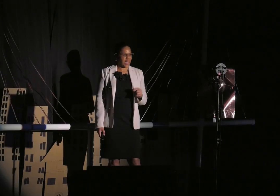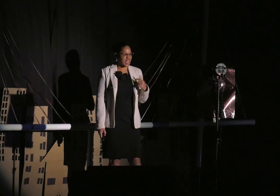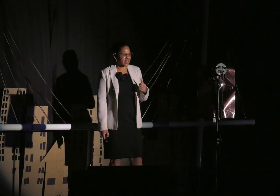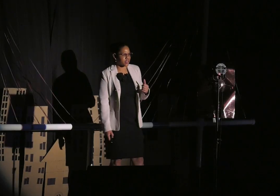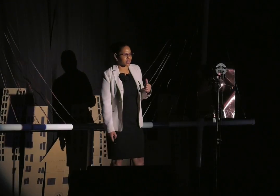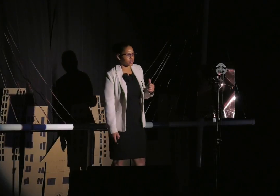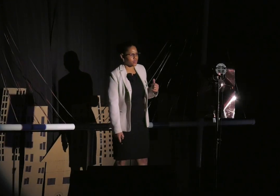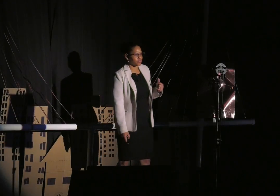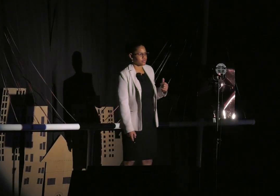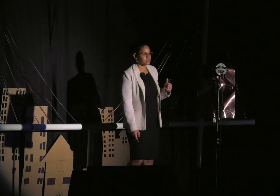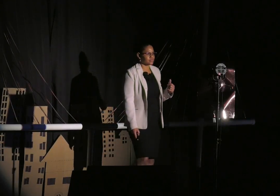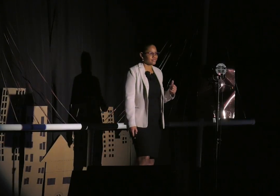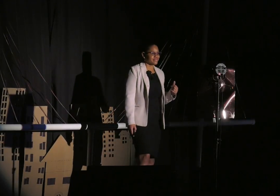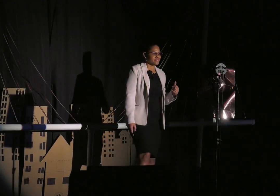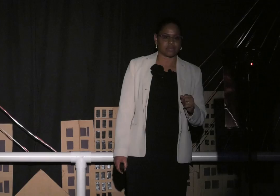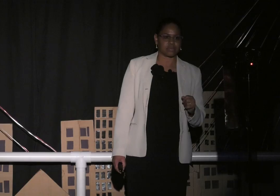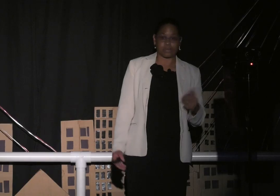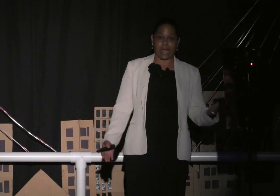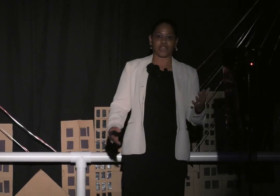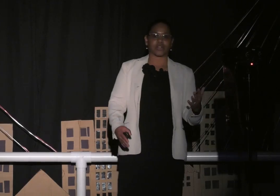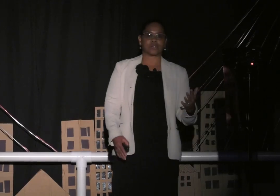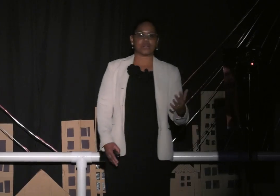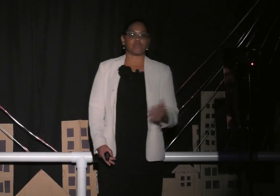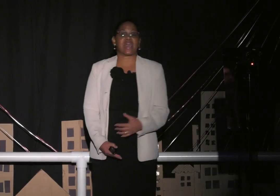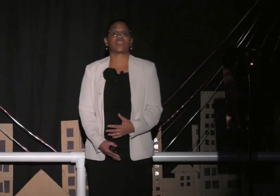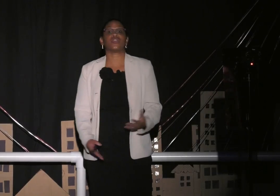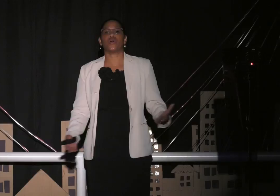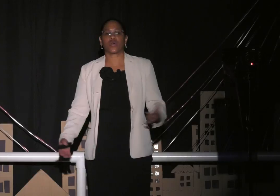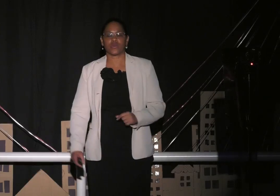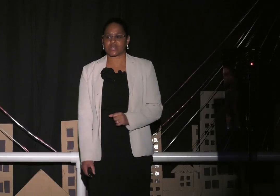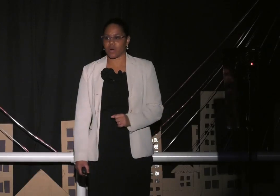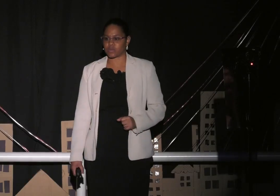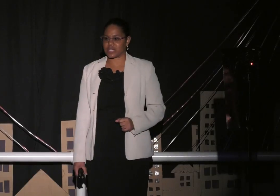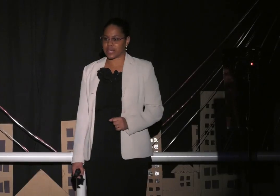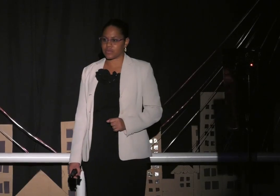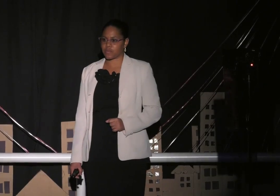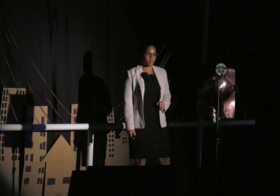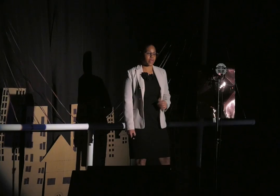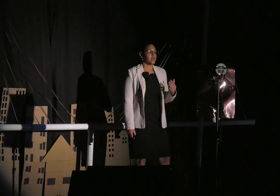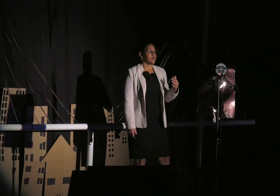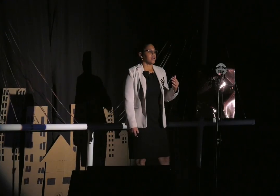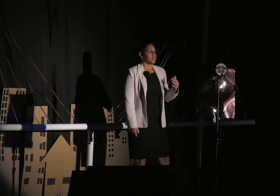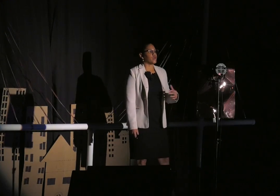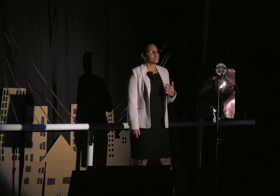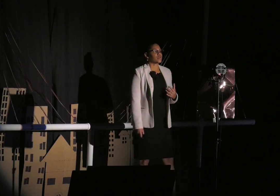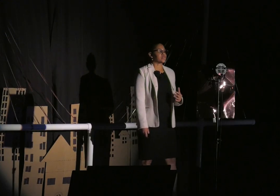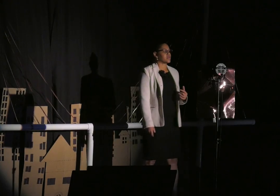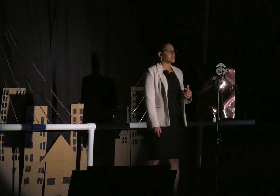I can't hear it, can you? I heard, but I had no clue as to what was being said. Those in our society